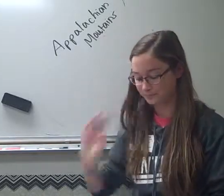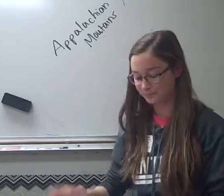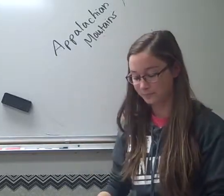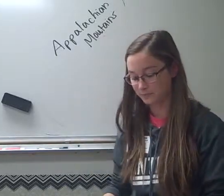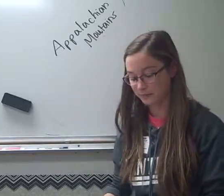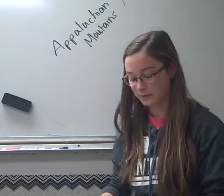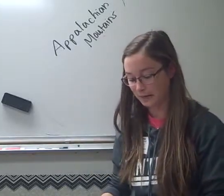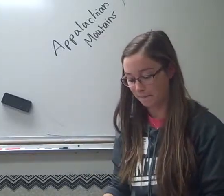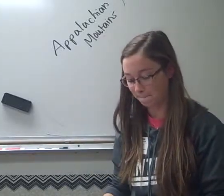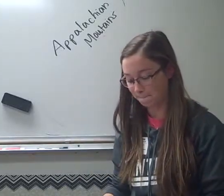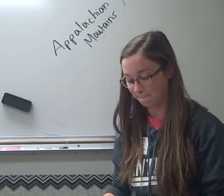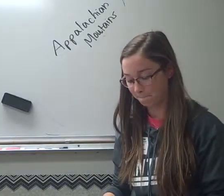Okay.